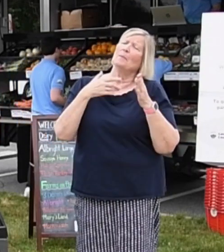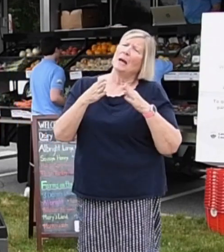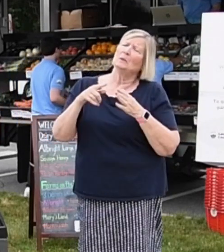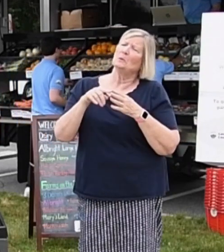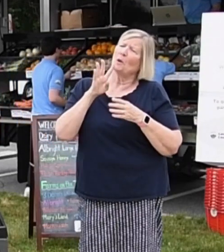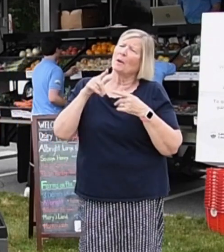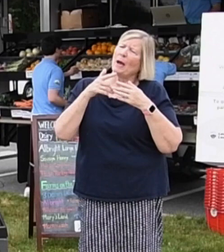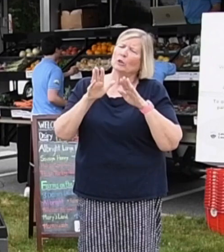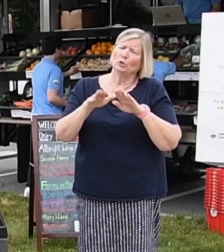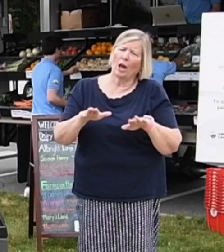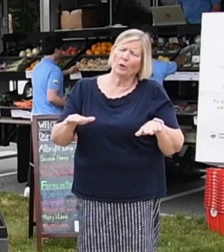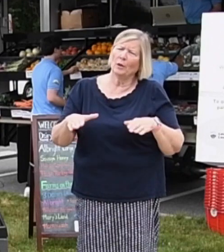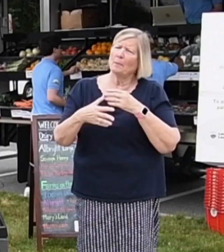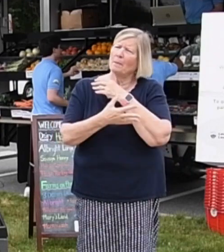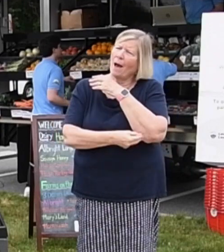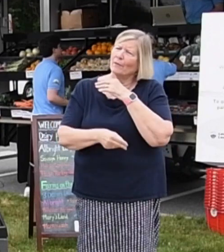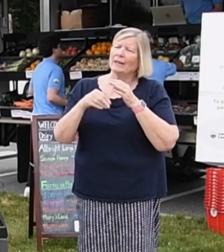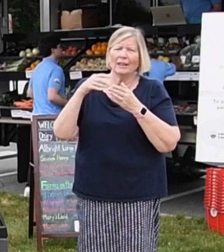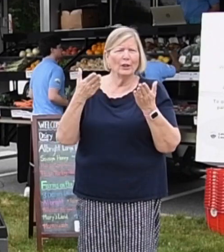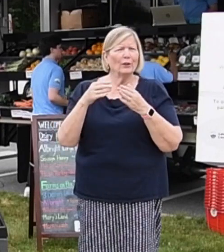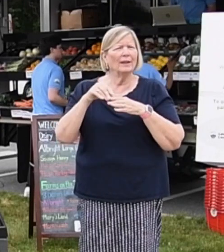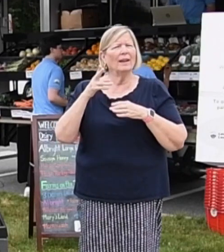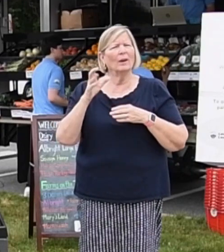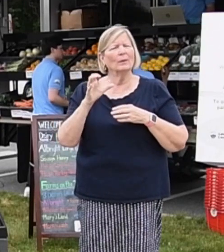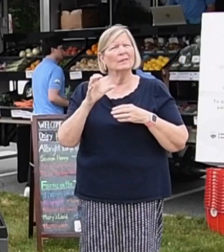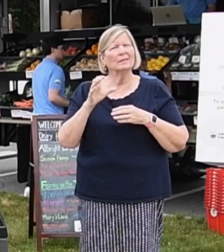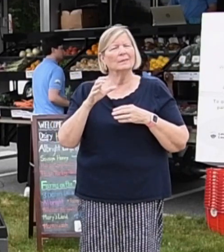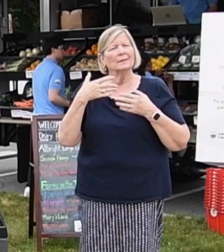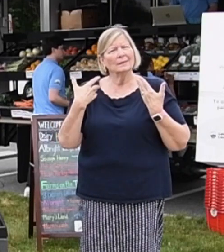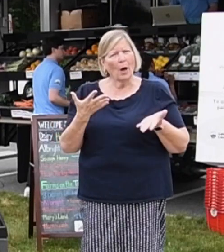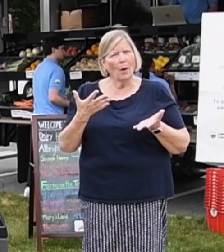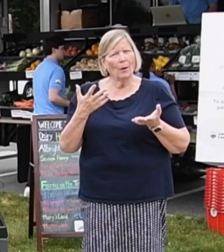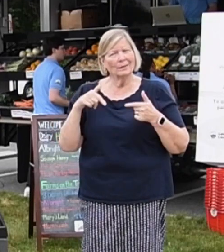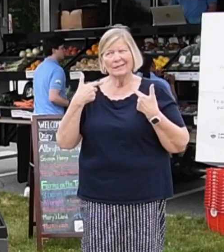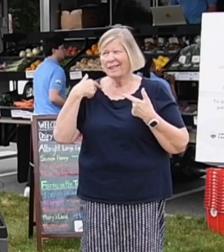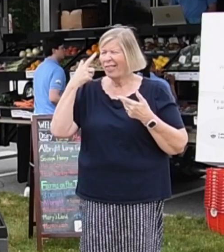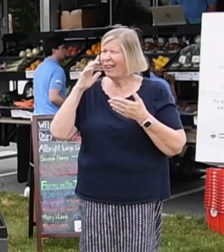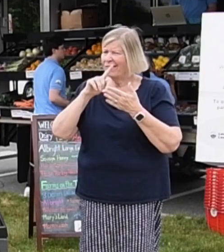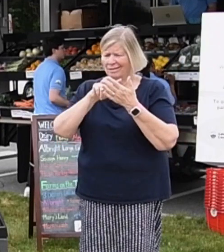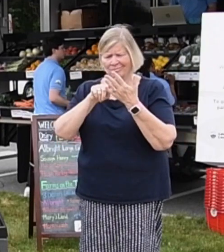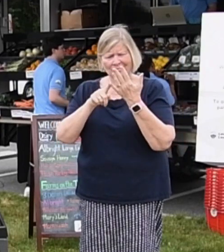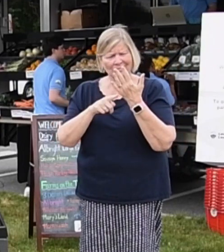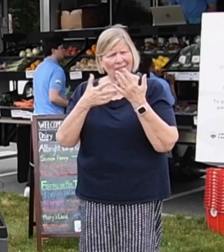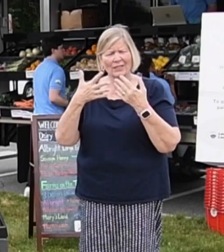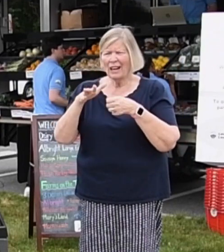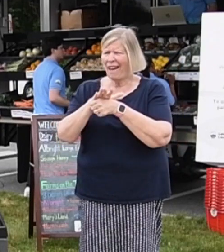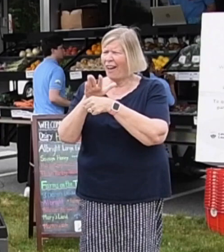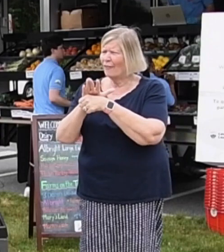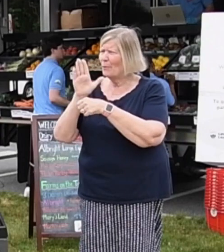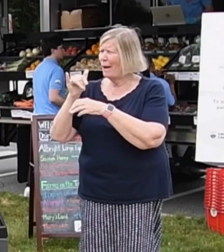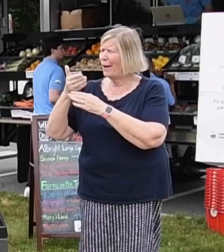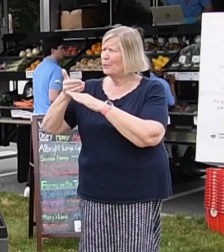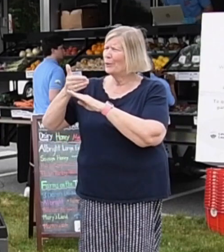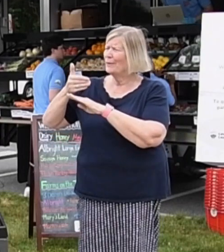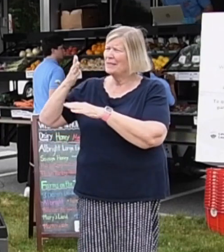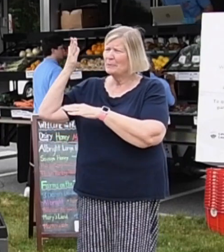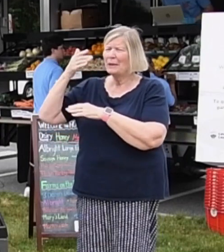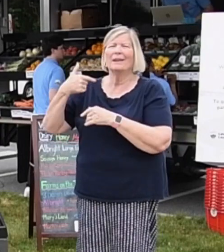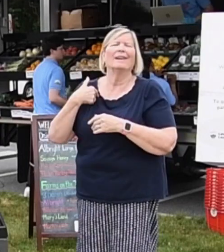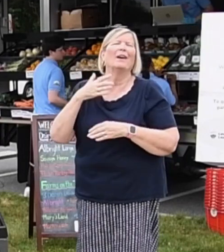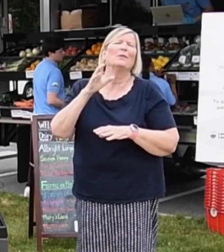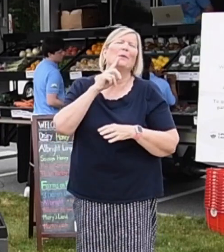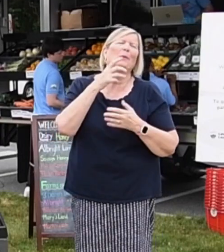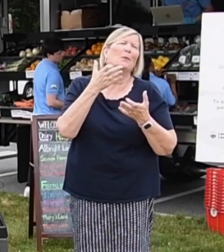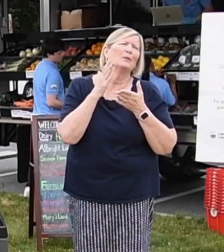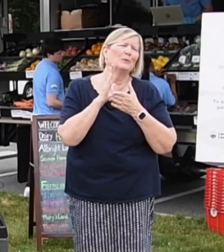about childhood poverty in Howard County. So, since I think all of that's been covered, I just really want